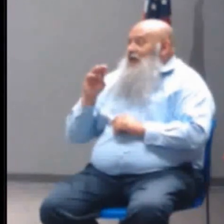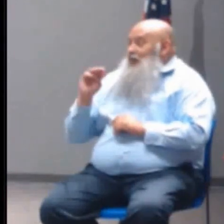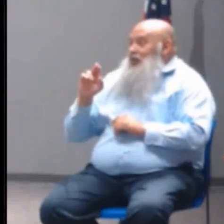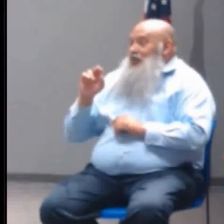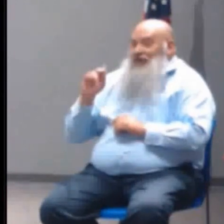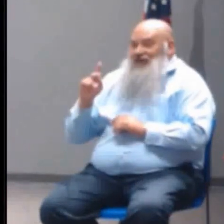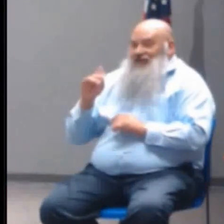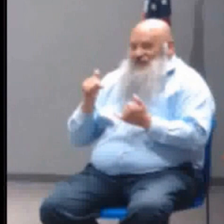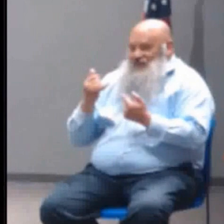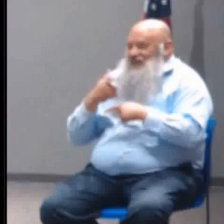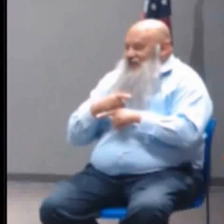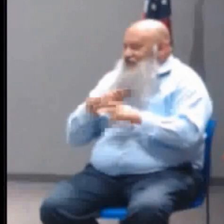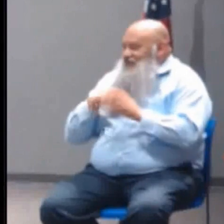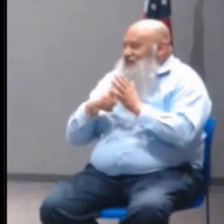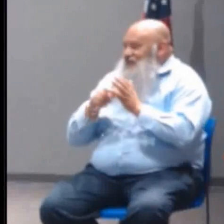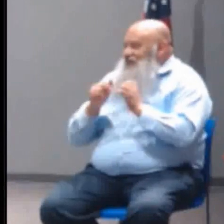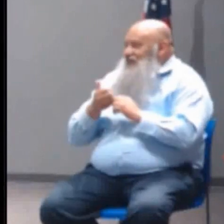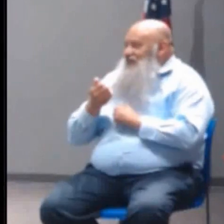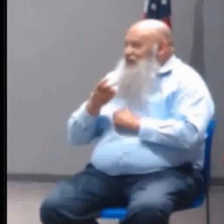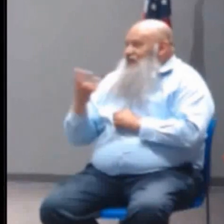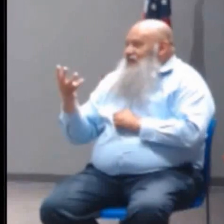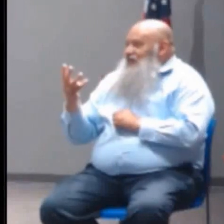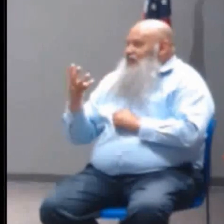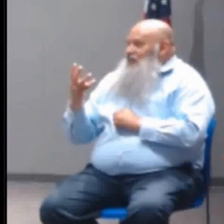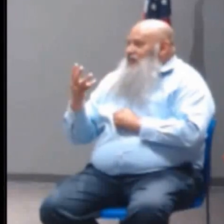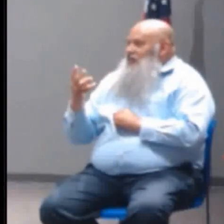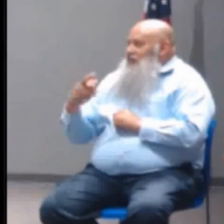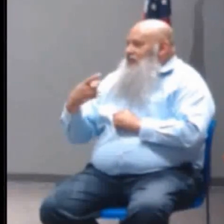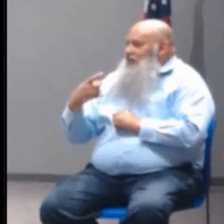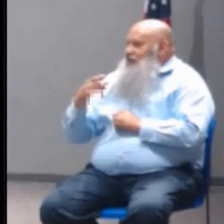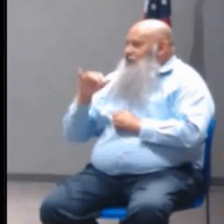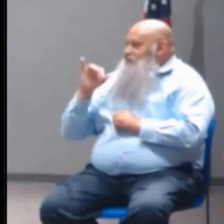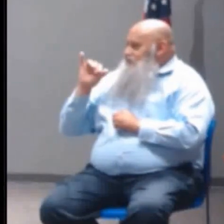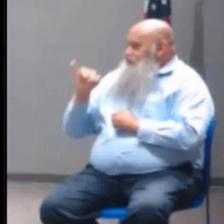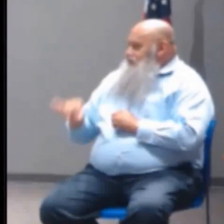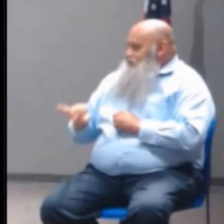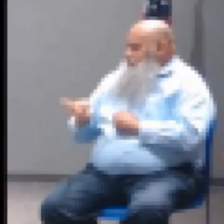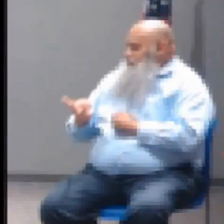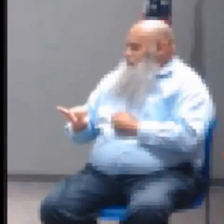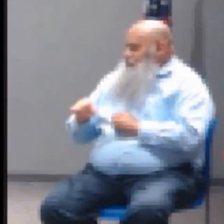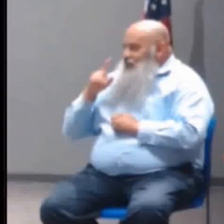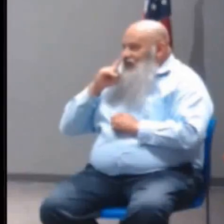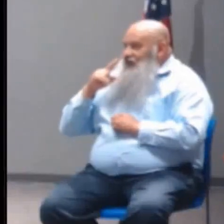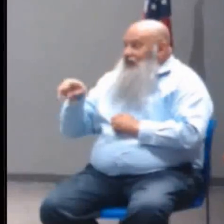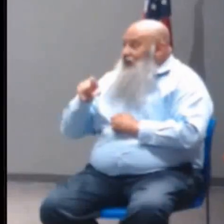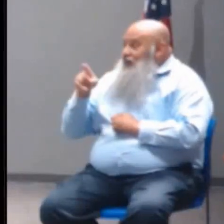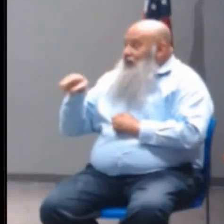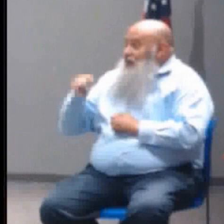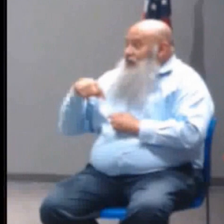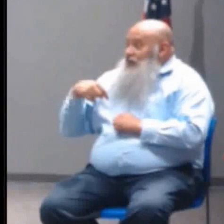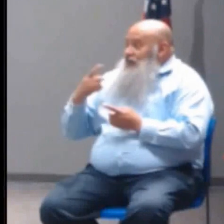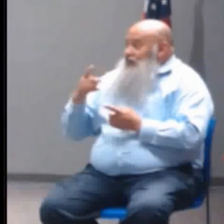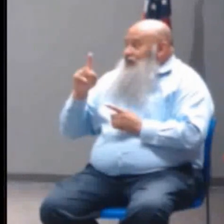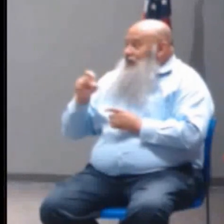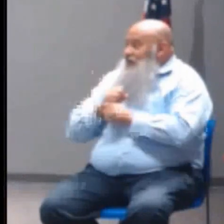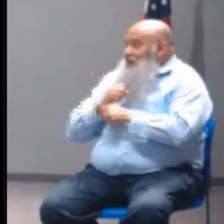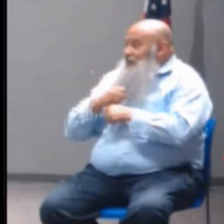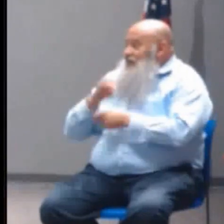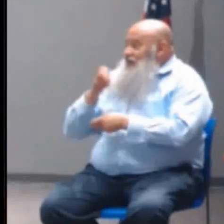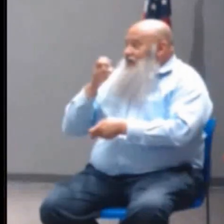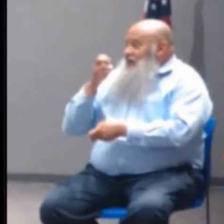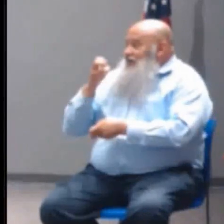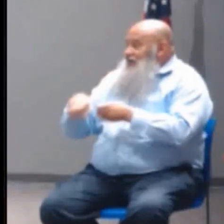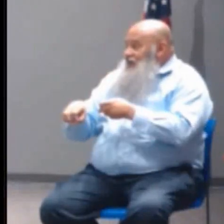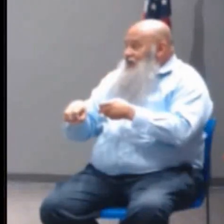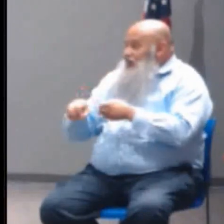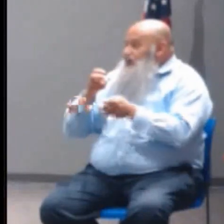me start with a couple of little for you. Have you ever had to make a difficult transition